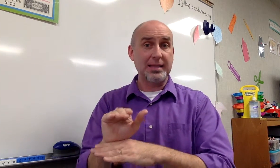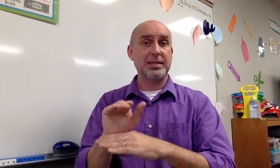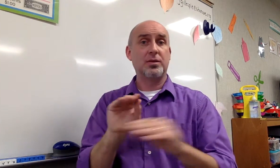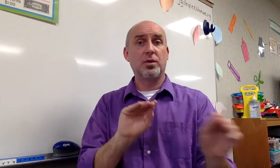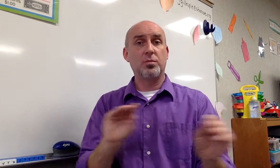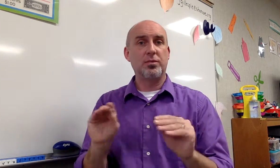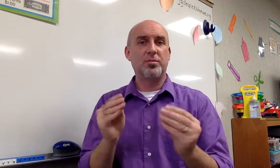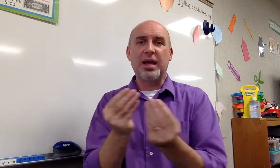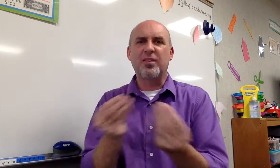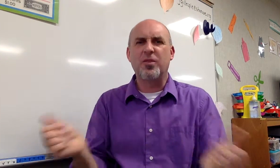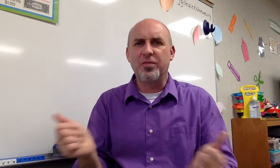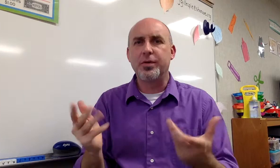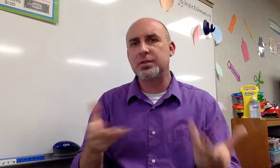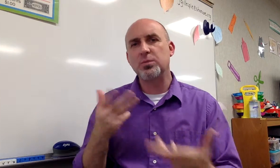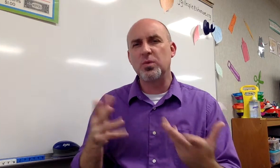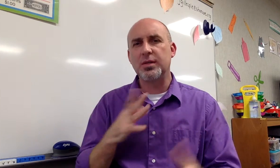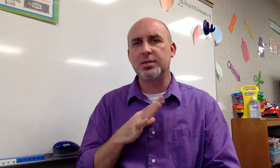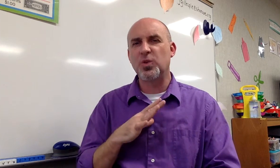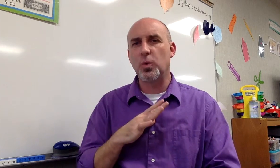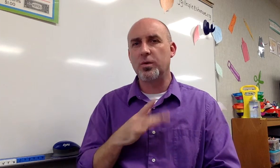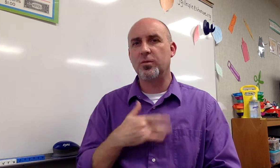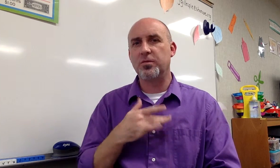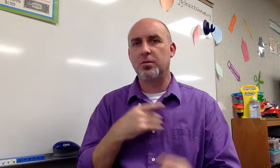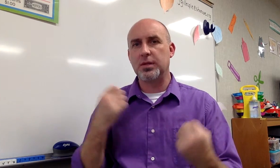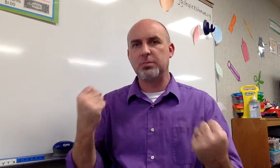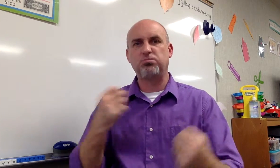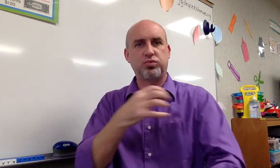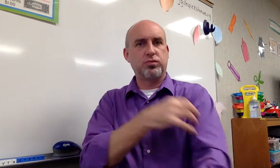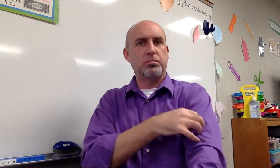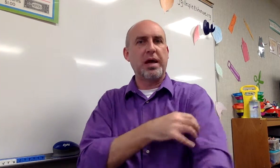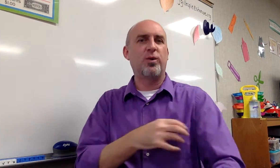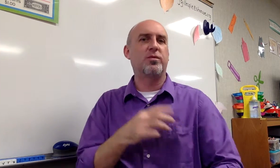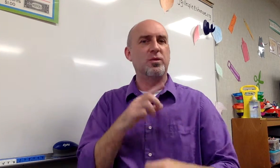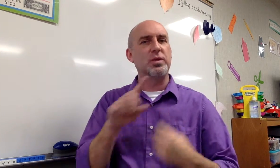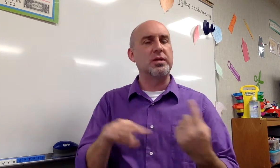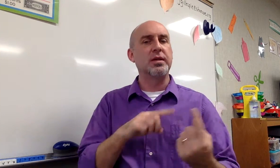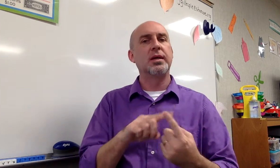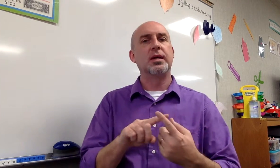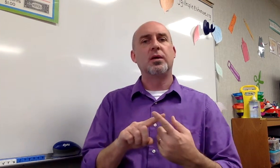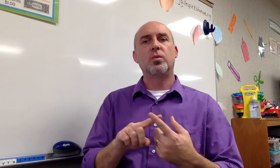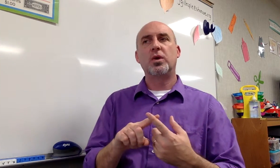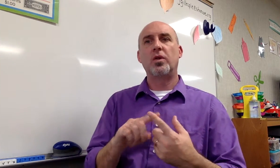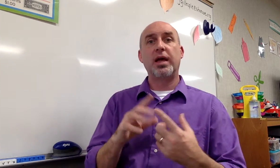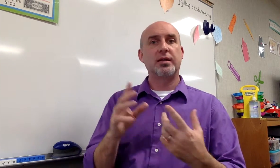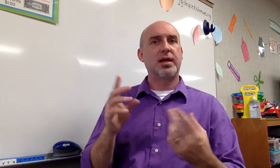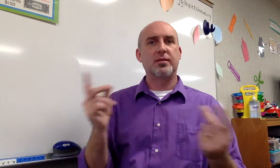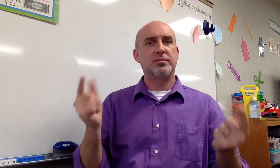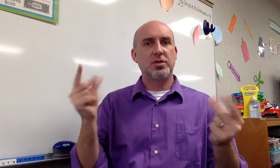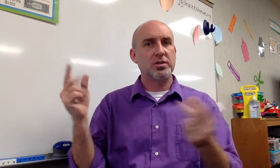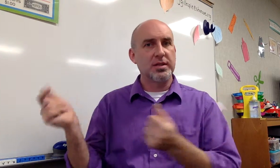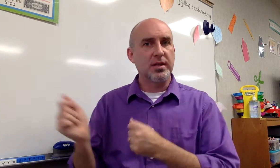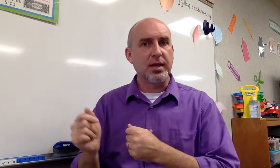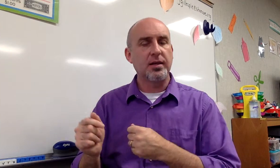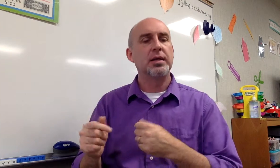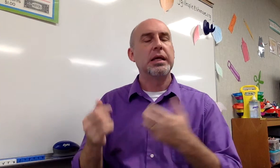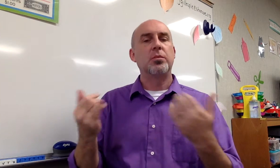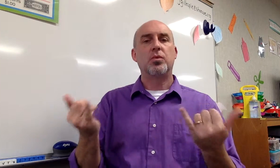and you can move back and forth very smoothly. It's cool. You'll feel really powerful when all that kind of starts to click. But right